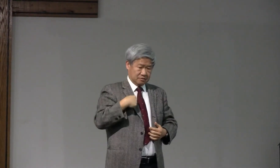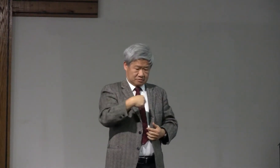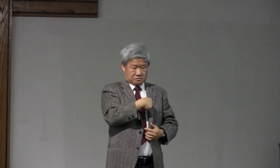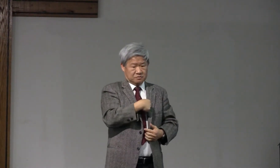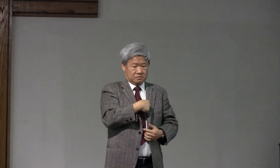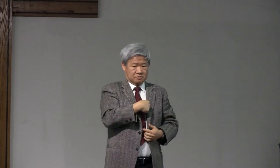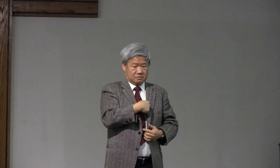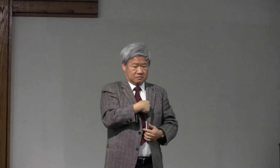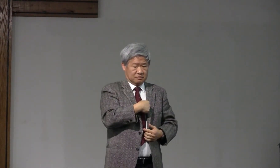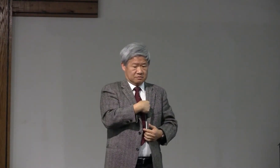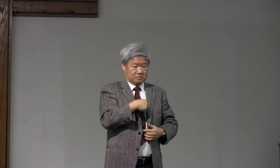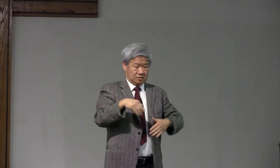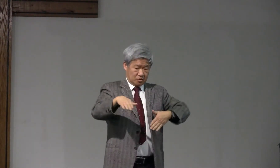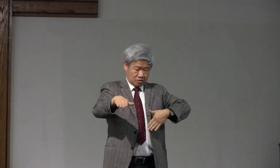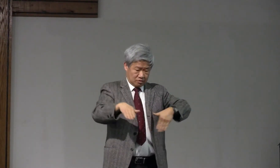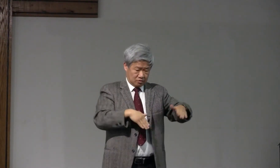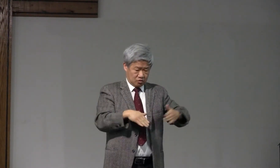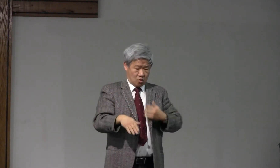put this person here alone.